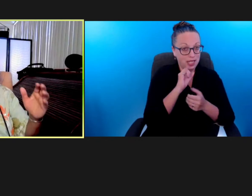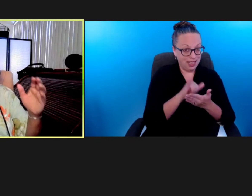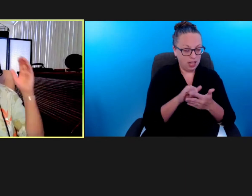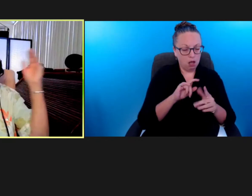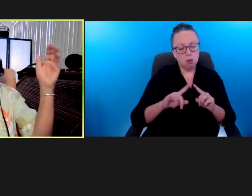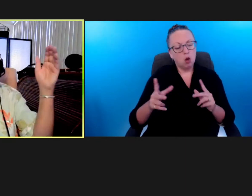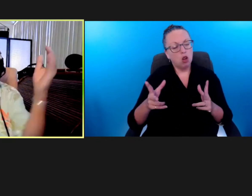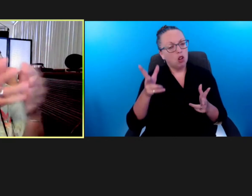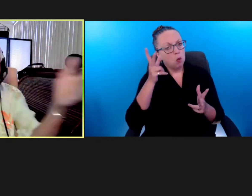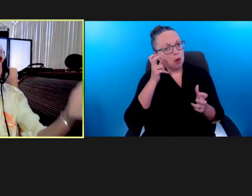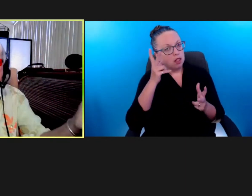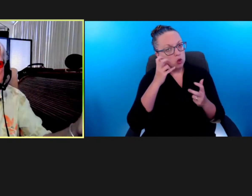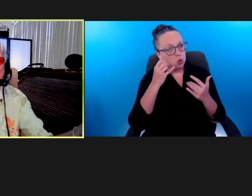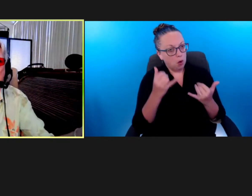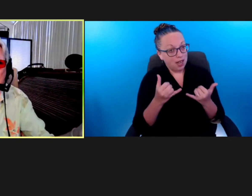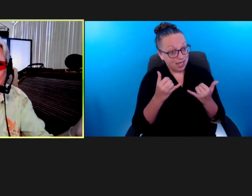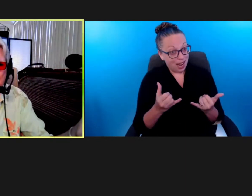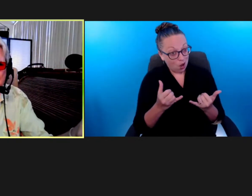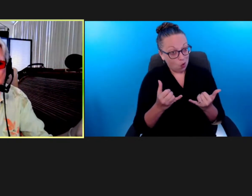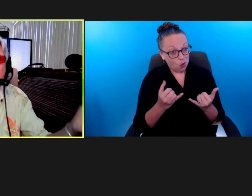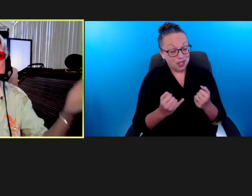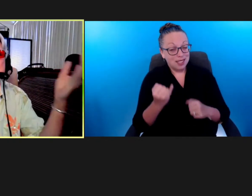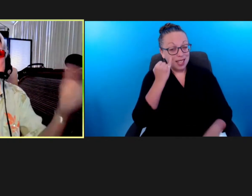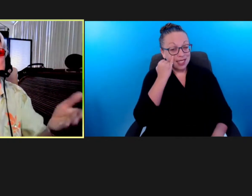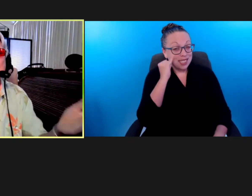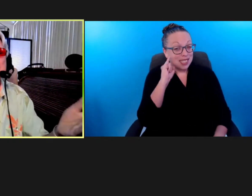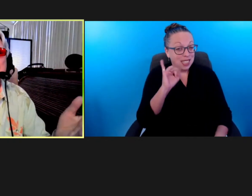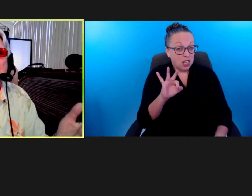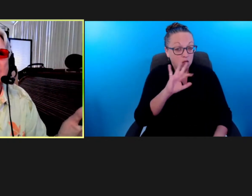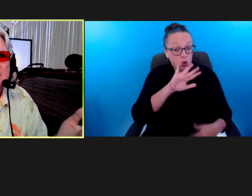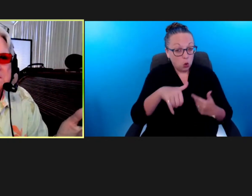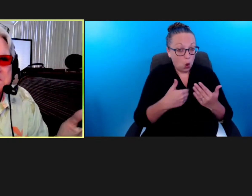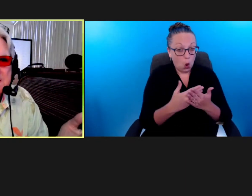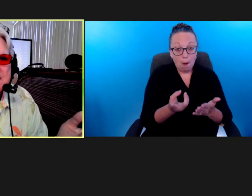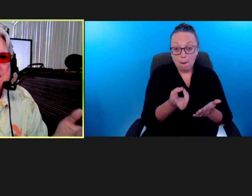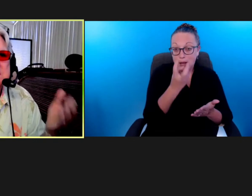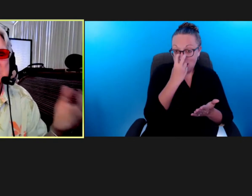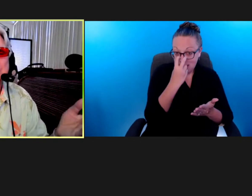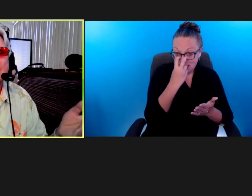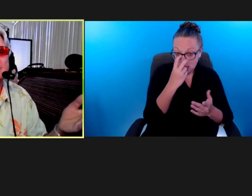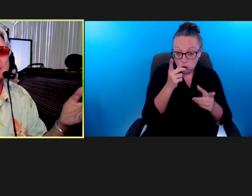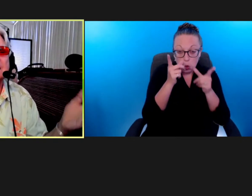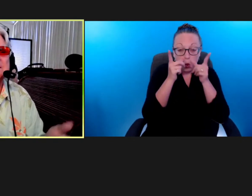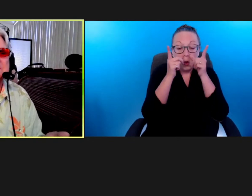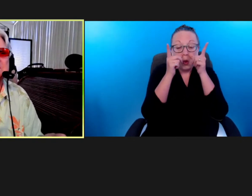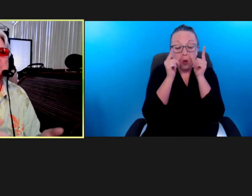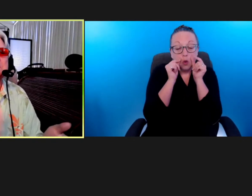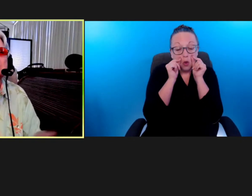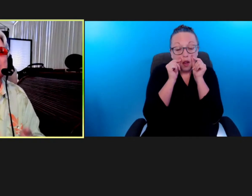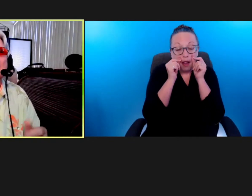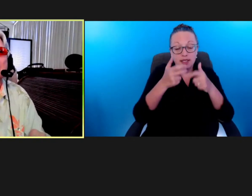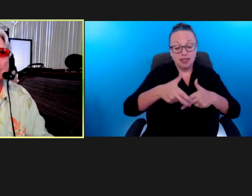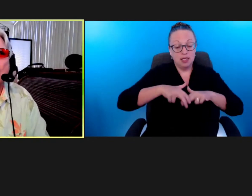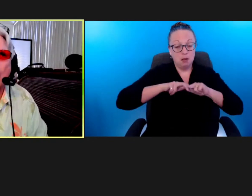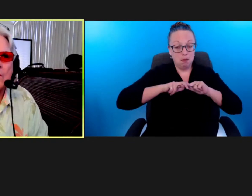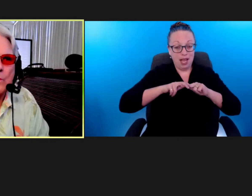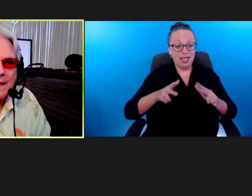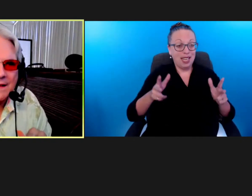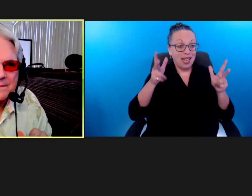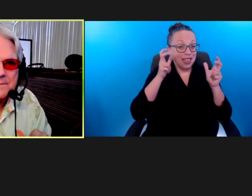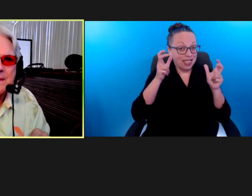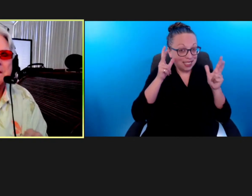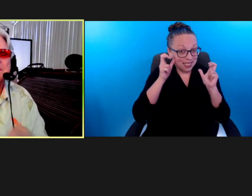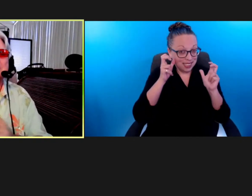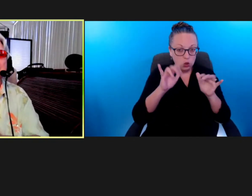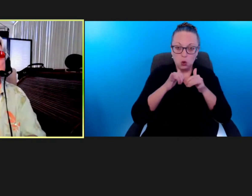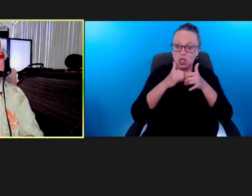now is as if all of you are blind. So close your eyes, sit back, and listen to the